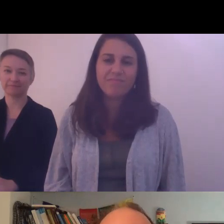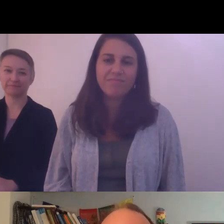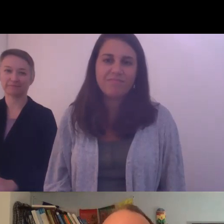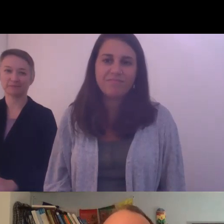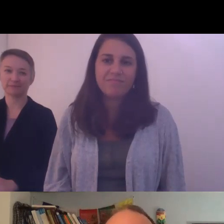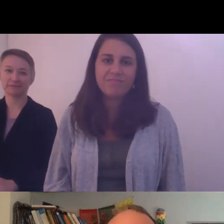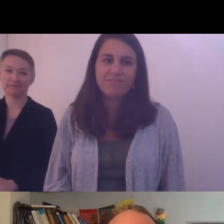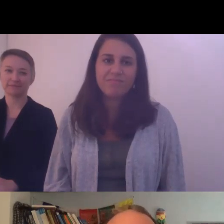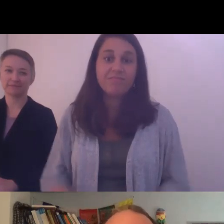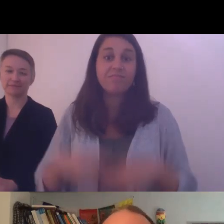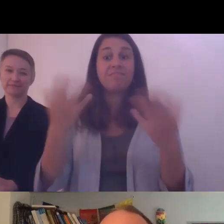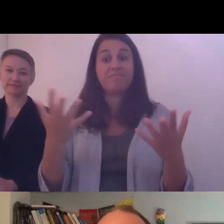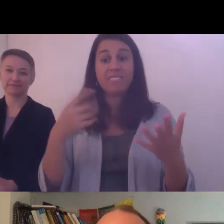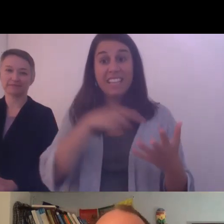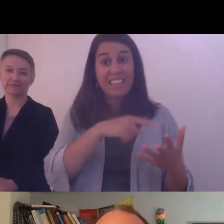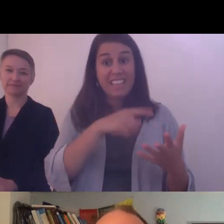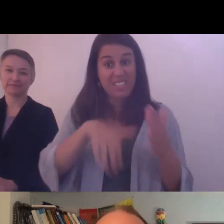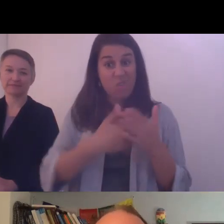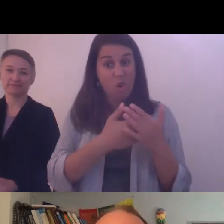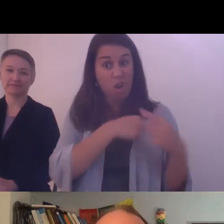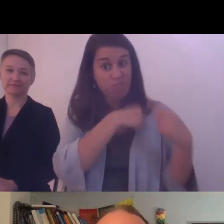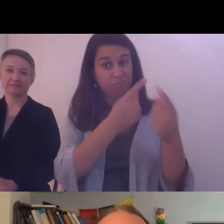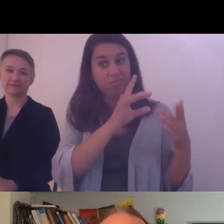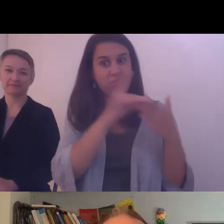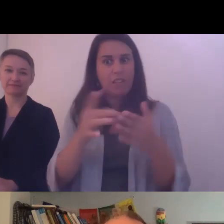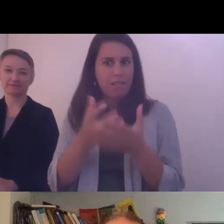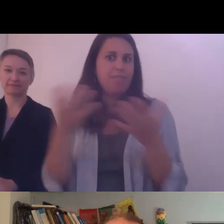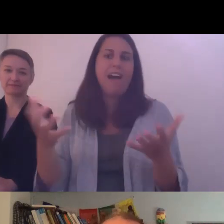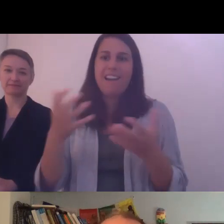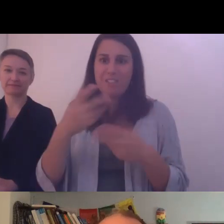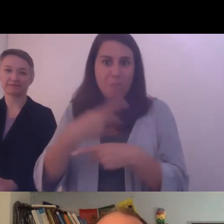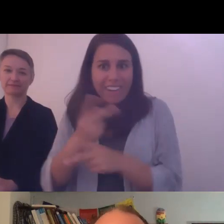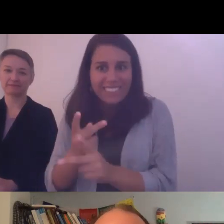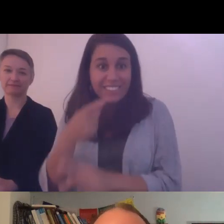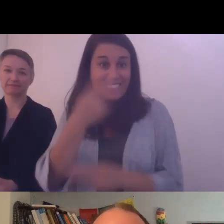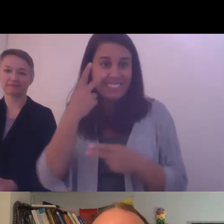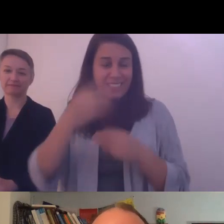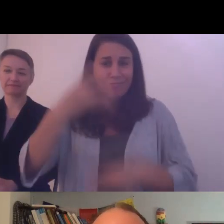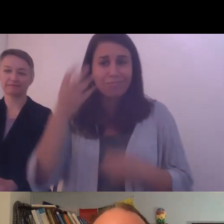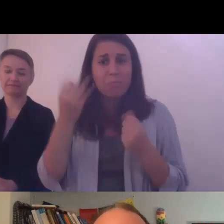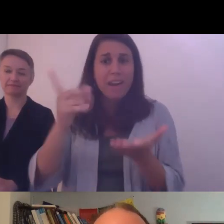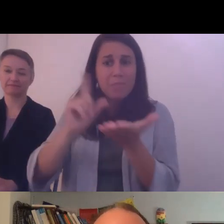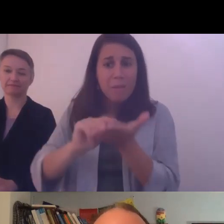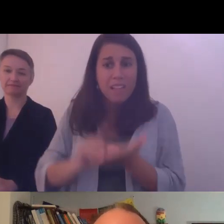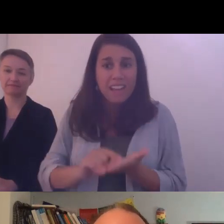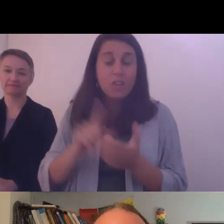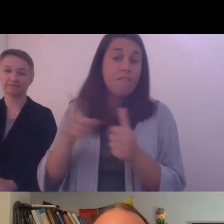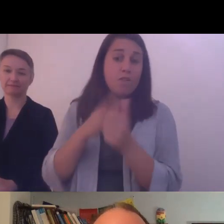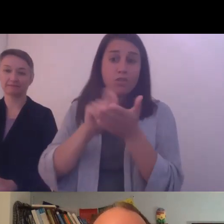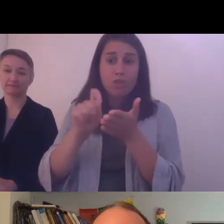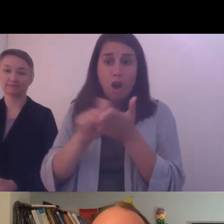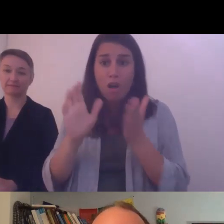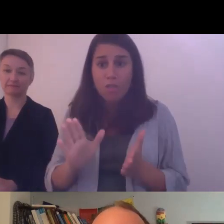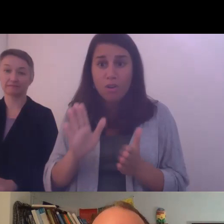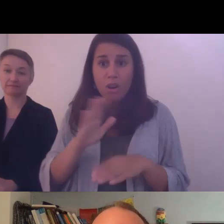So all this has led to a considerable amount of productivity. Lorne has a number of publications. He's first authored publication on